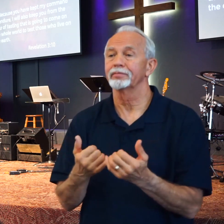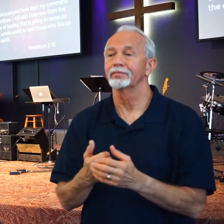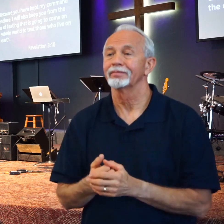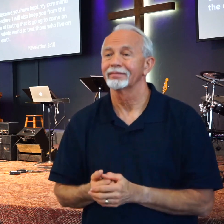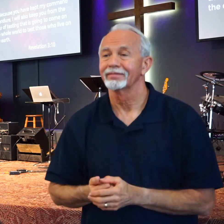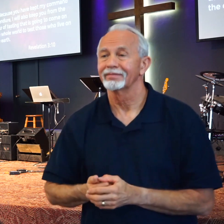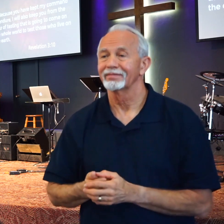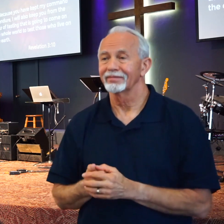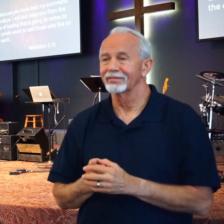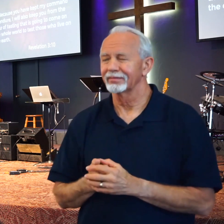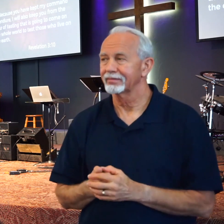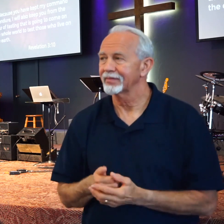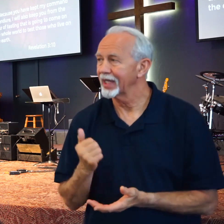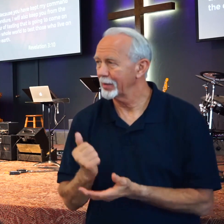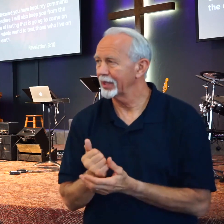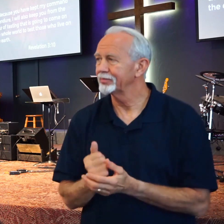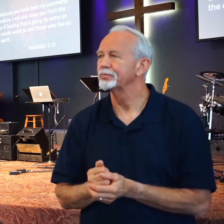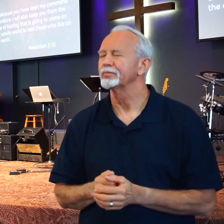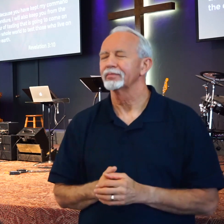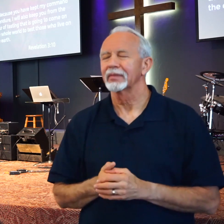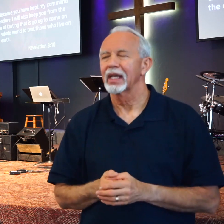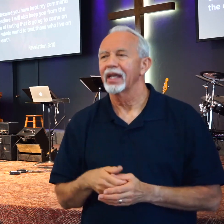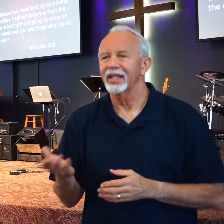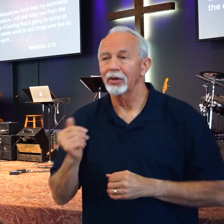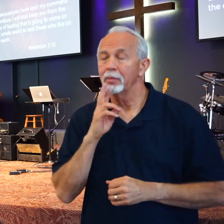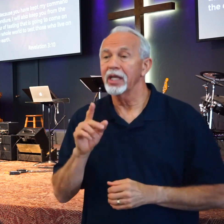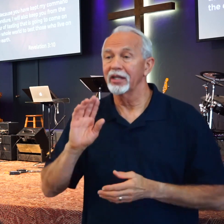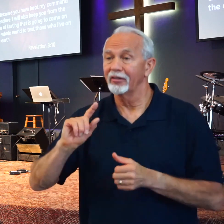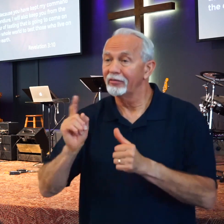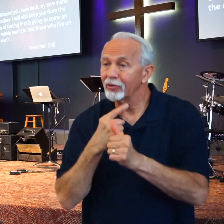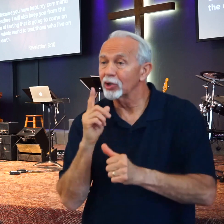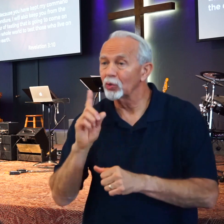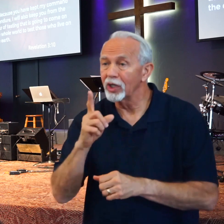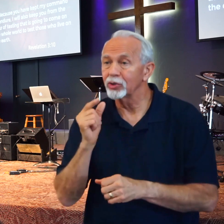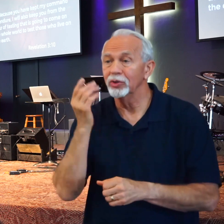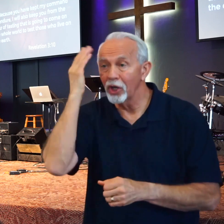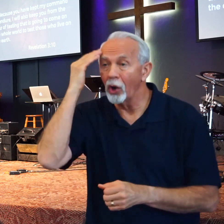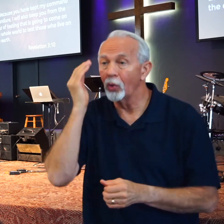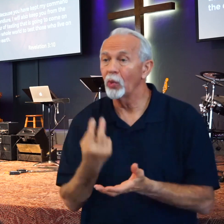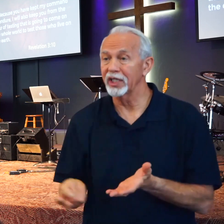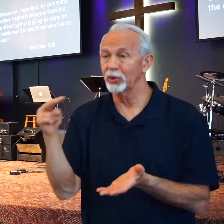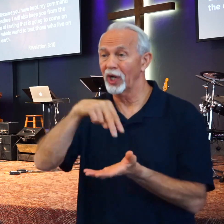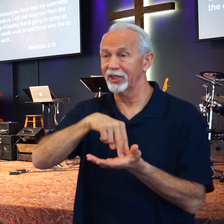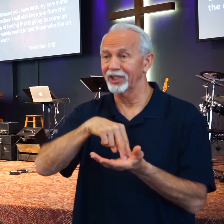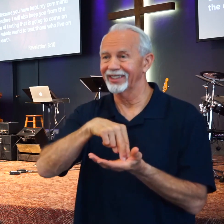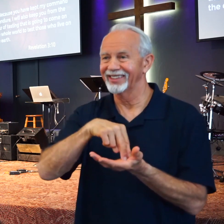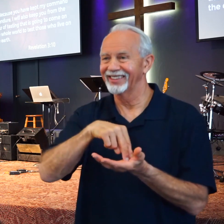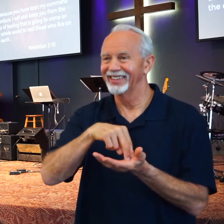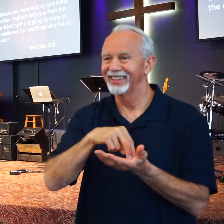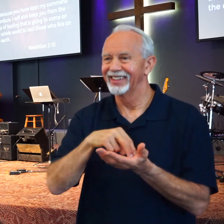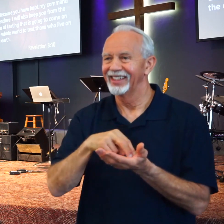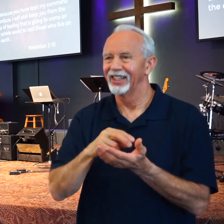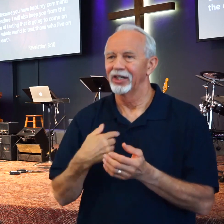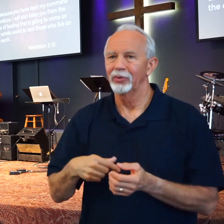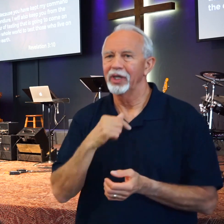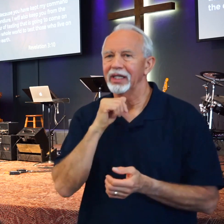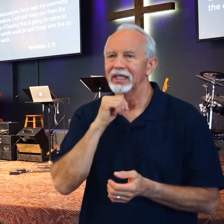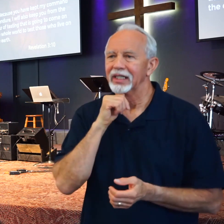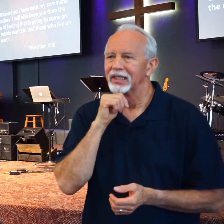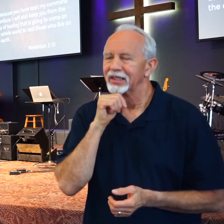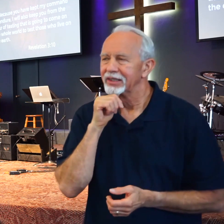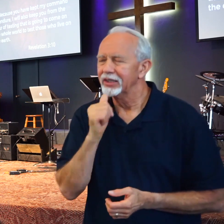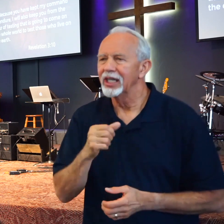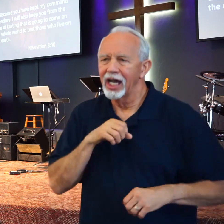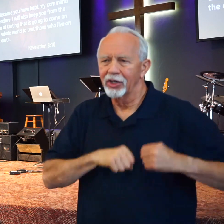now. And they'll be the first ones to know resurrection. You see, we do not grieve